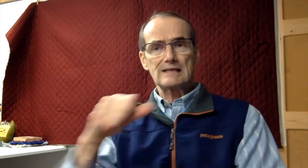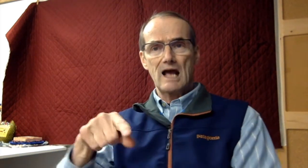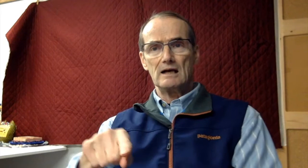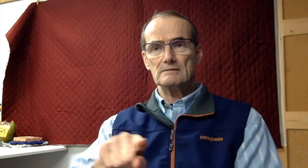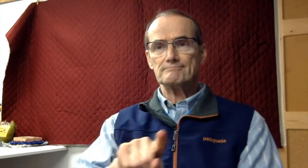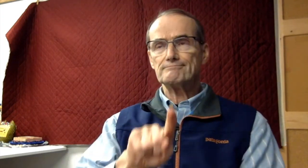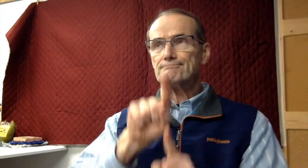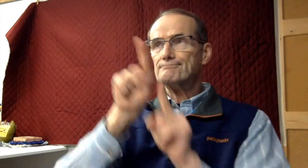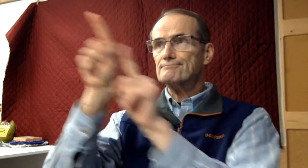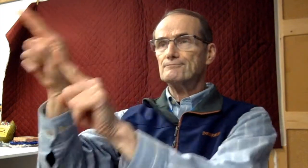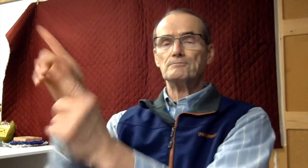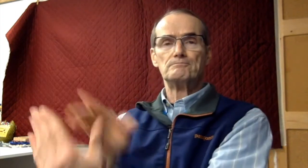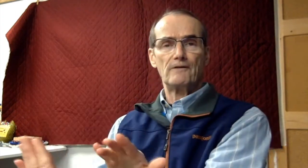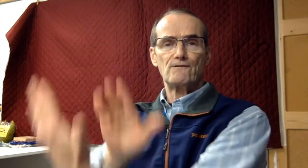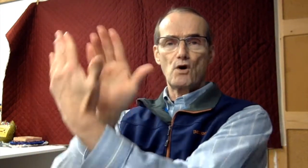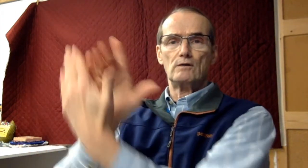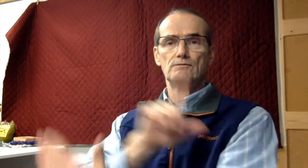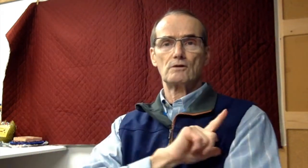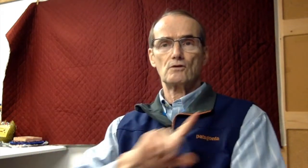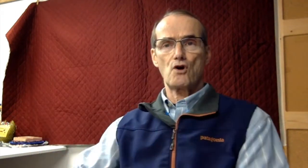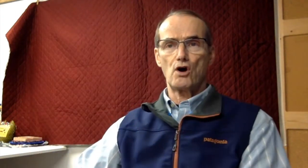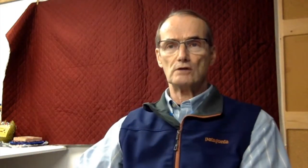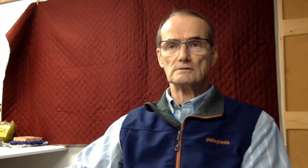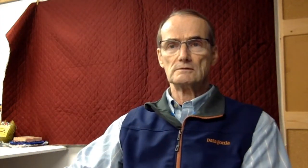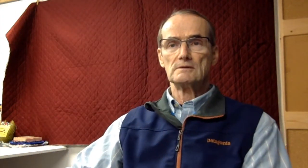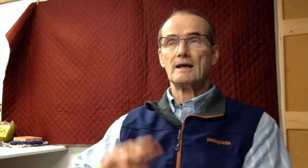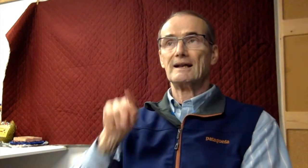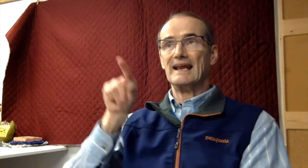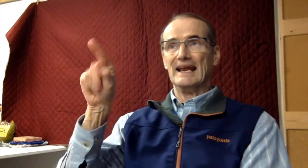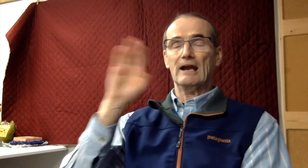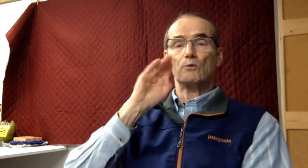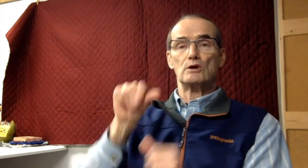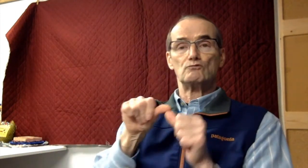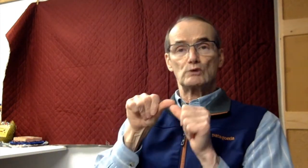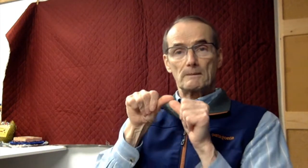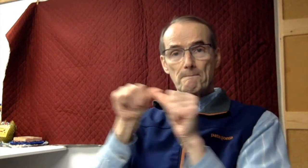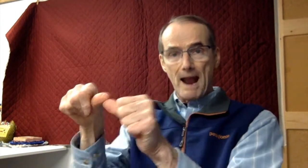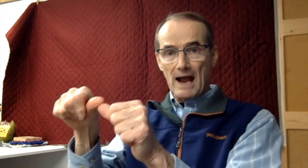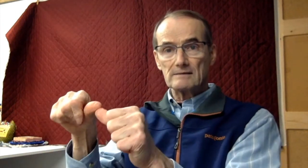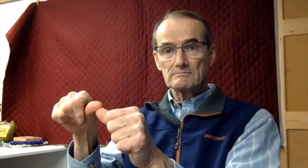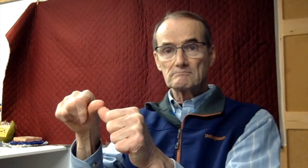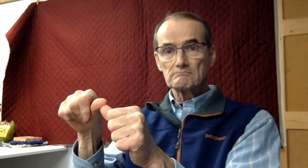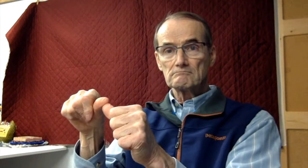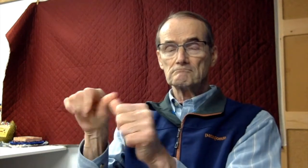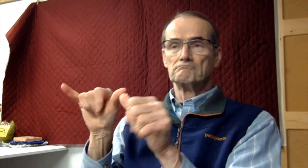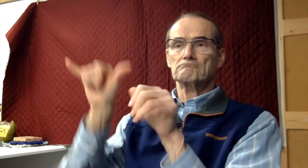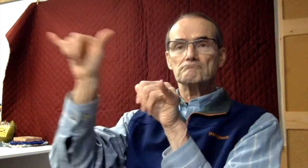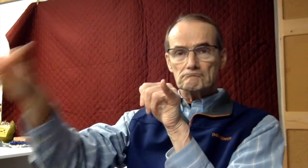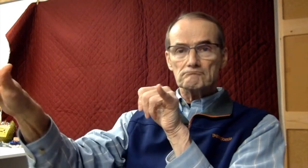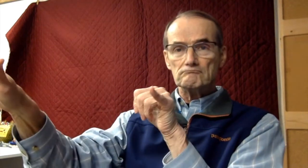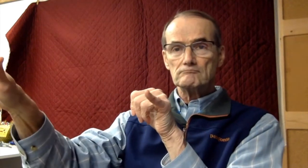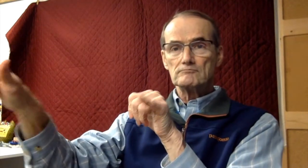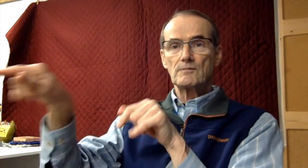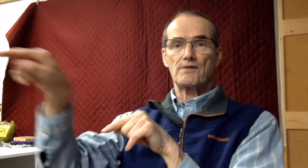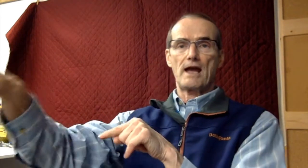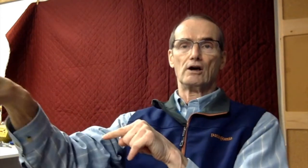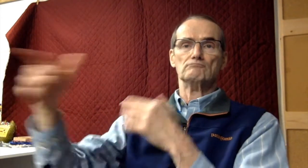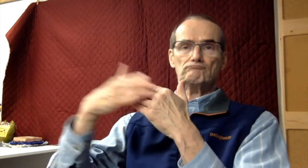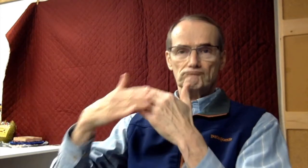I will take him to appear before the Lord, and to remain there forever.